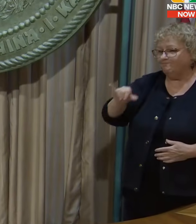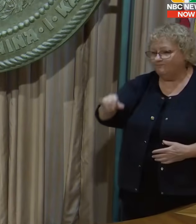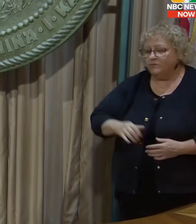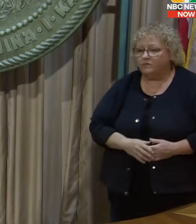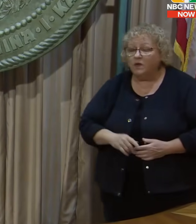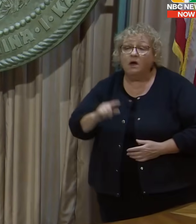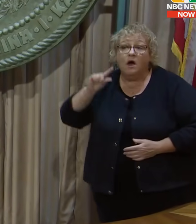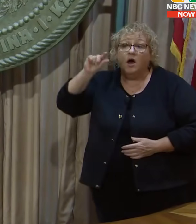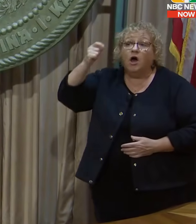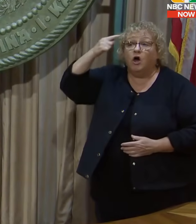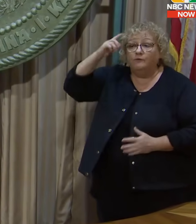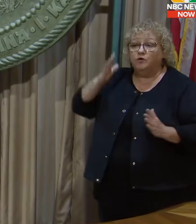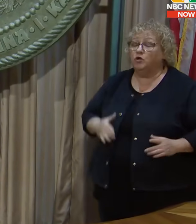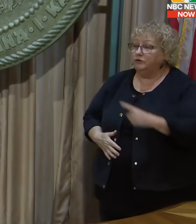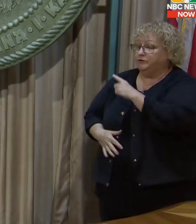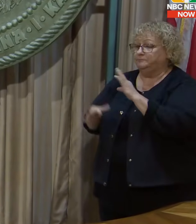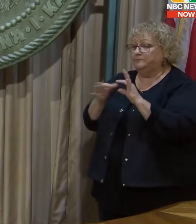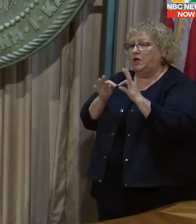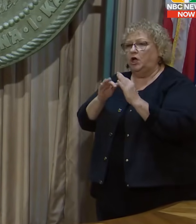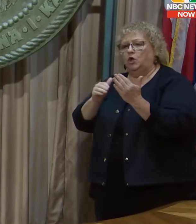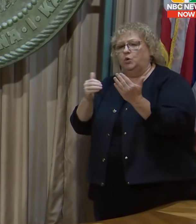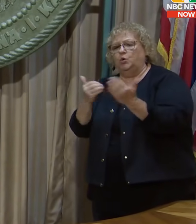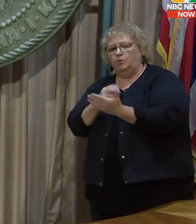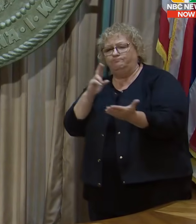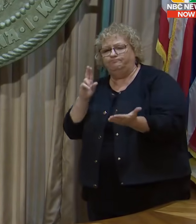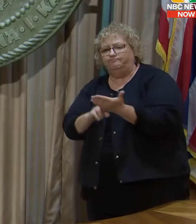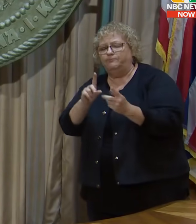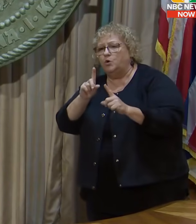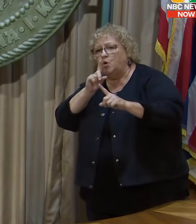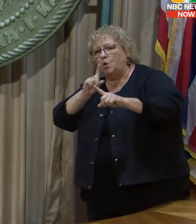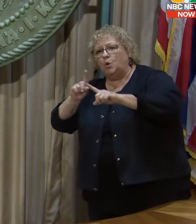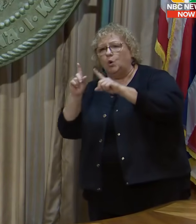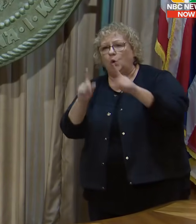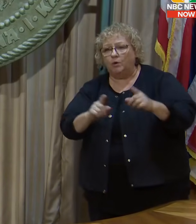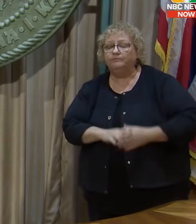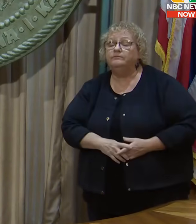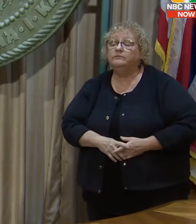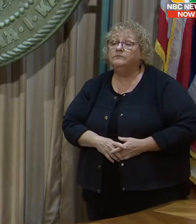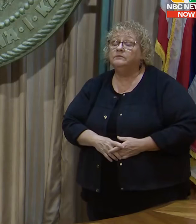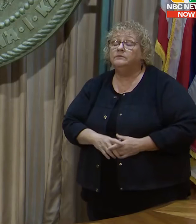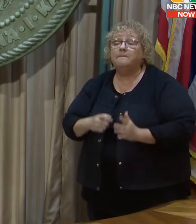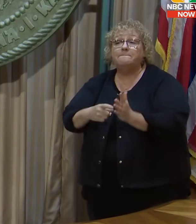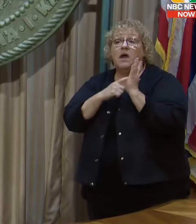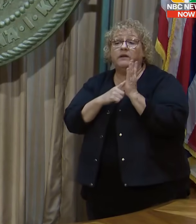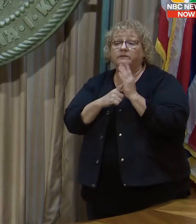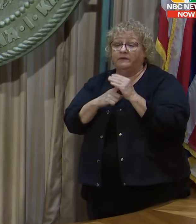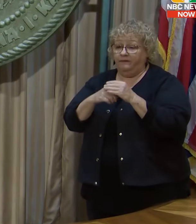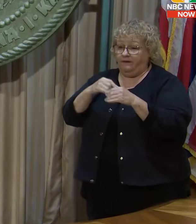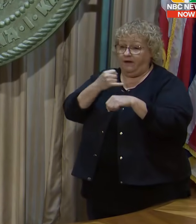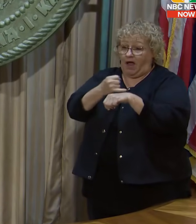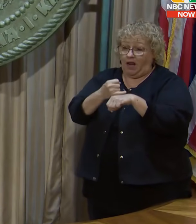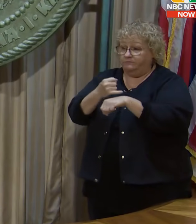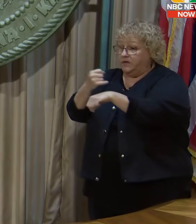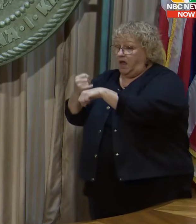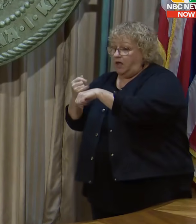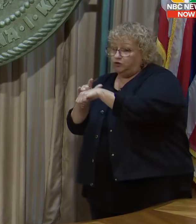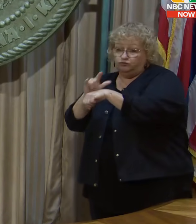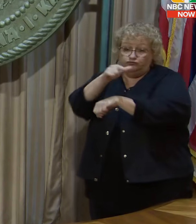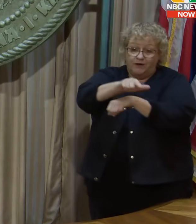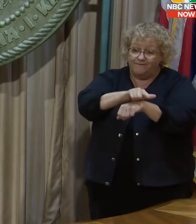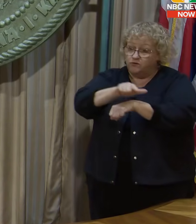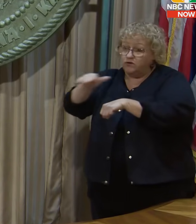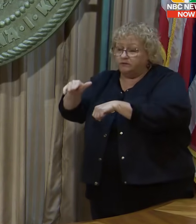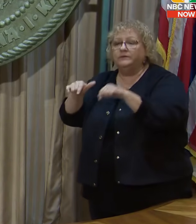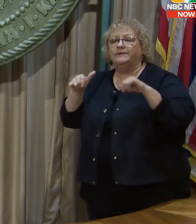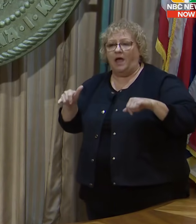as Governor Ige mentioned, the new executive order will mandate that inter-island travelers will be subjected